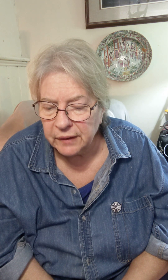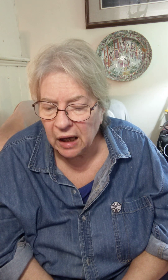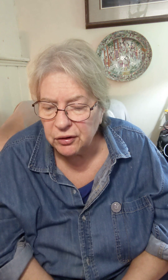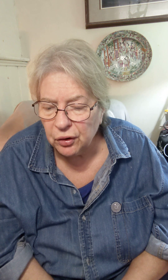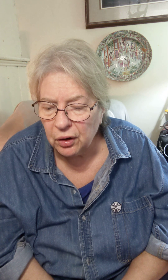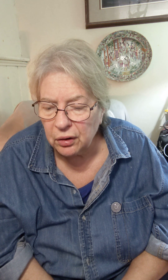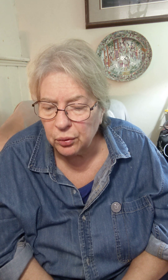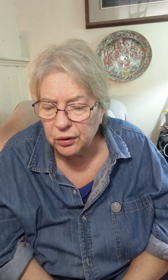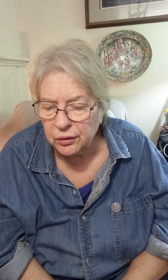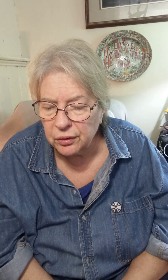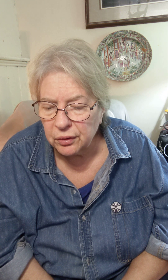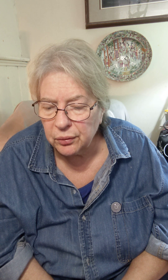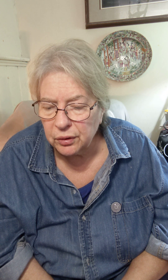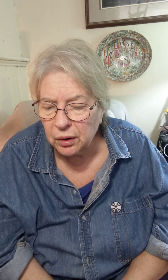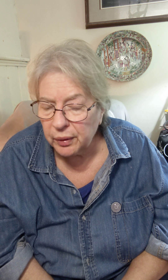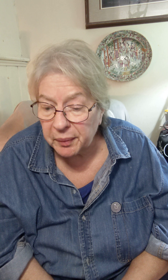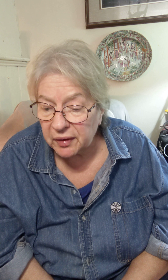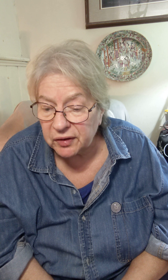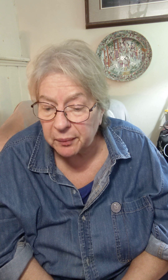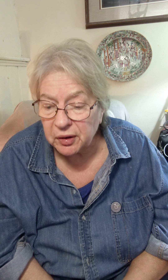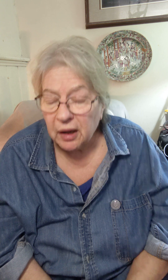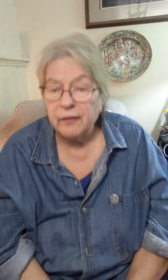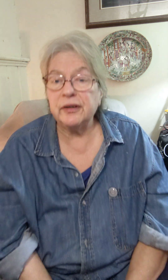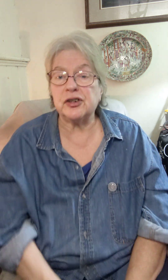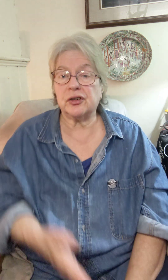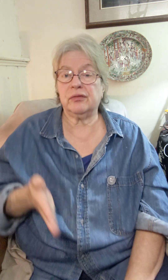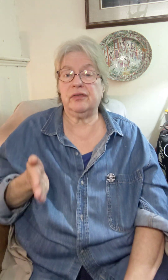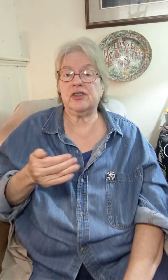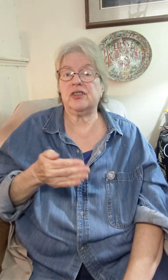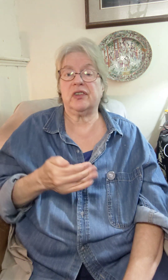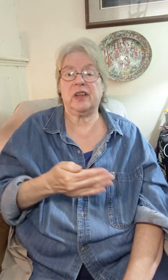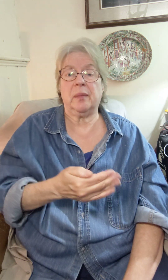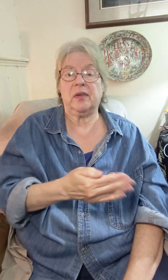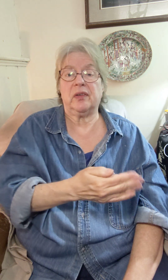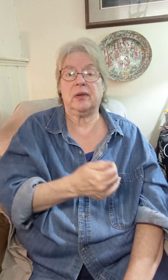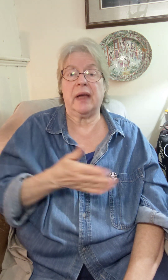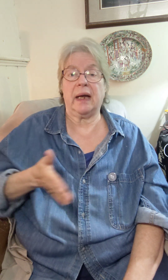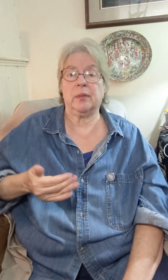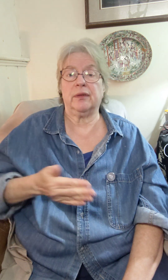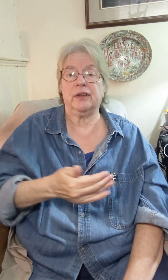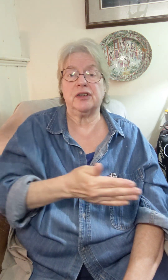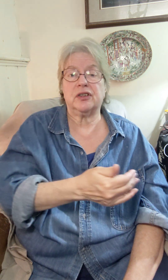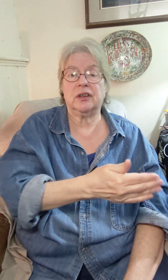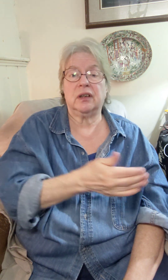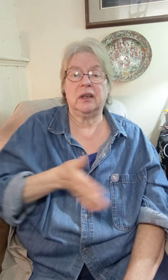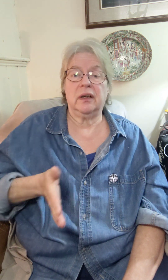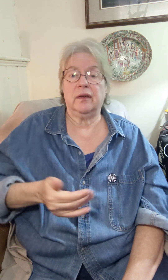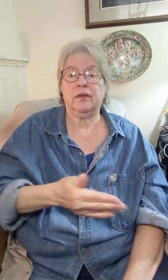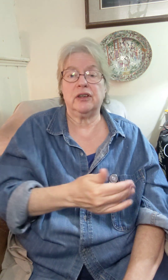Hot dog, or, oh, wait a minute, I skipped. Fish. Fish is the same as the animal fish. Fish.